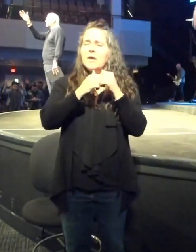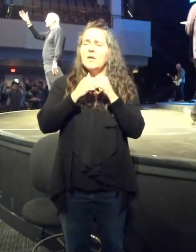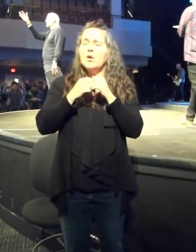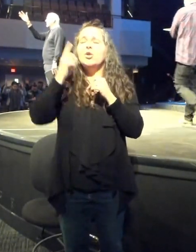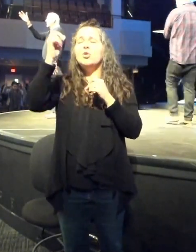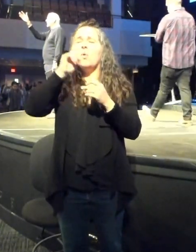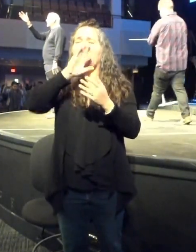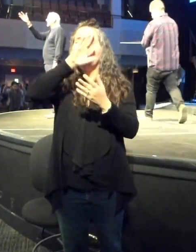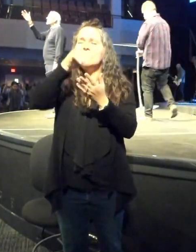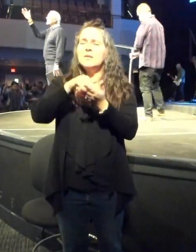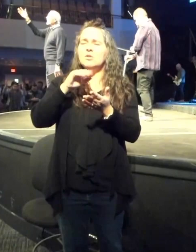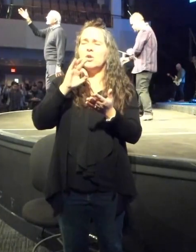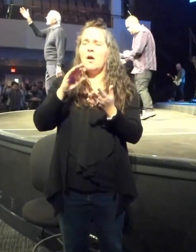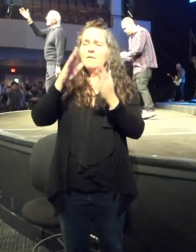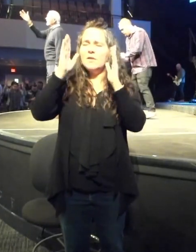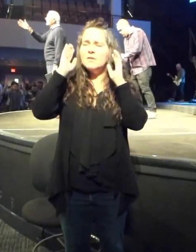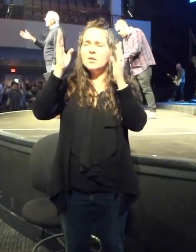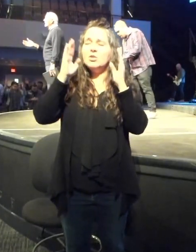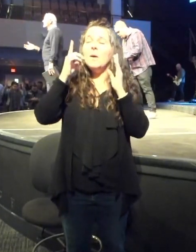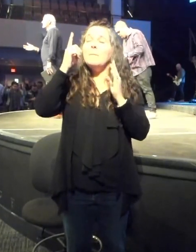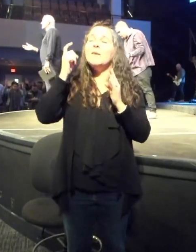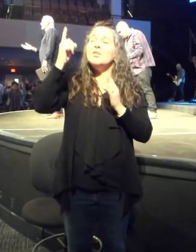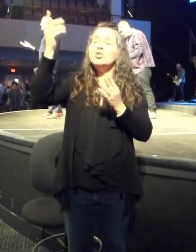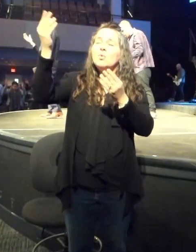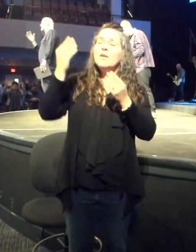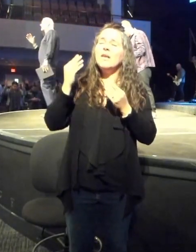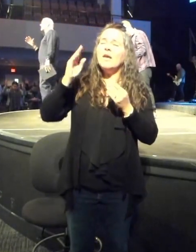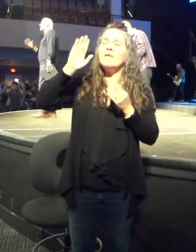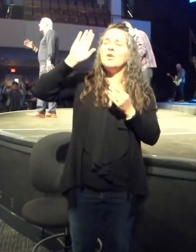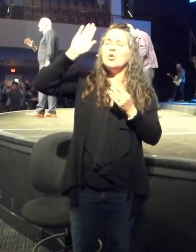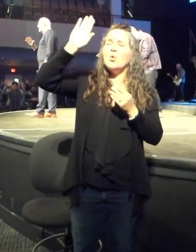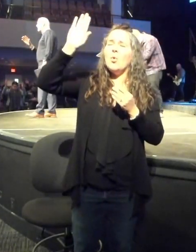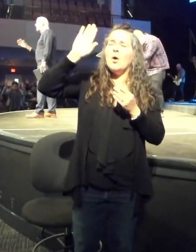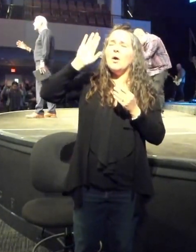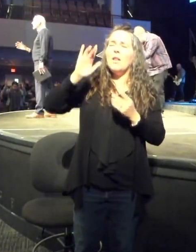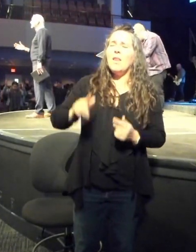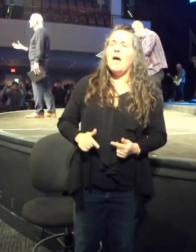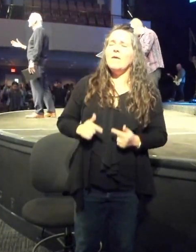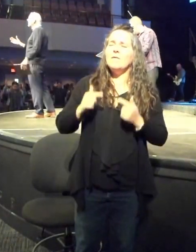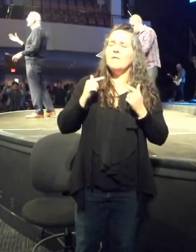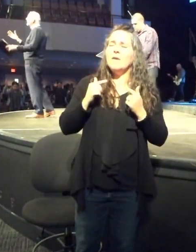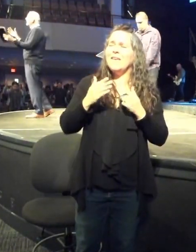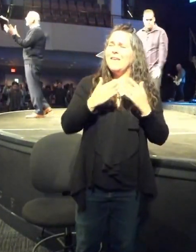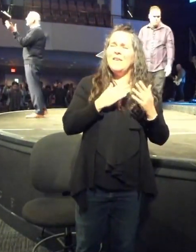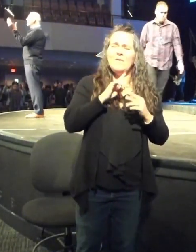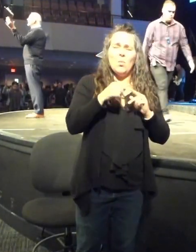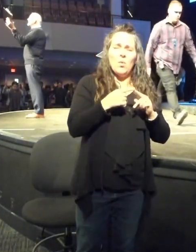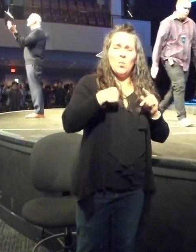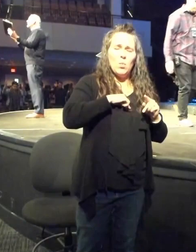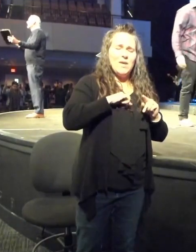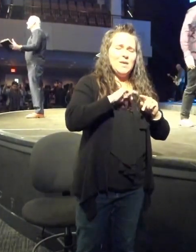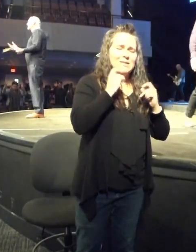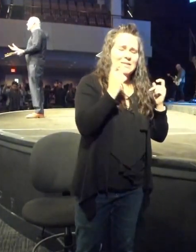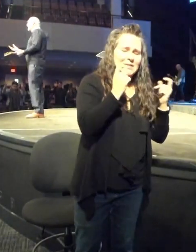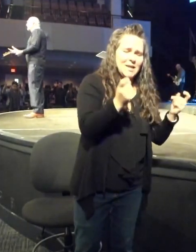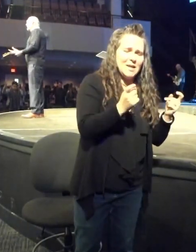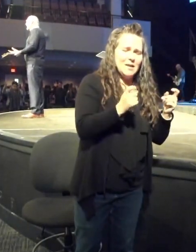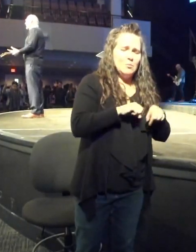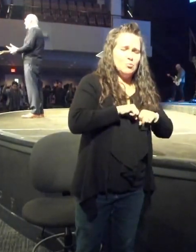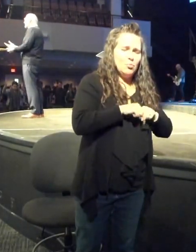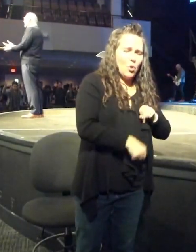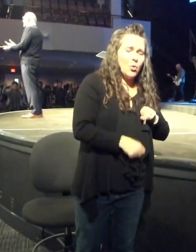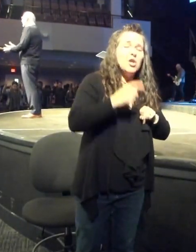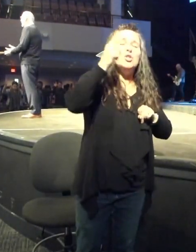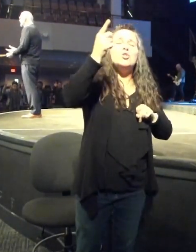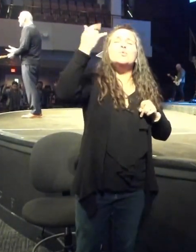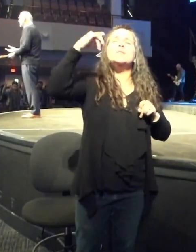Jesus. Because You gave Your life for us, that in the midst of our sin and our brokenness, Lord, You came from heaven to earth, and You came down and